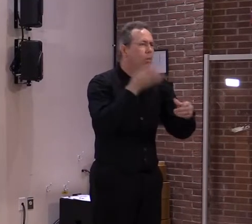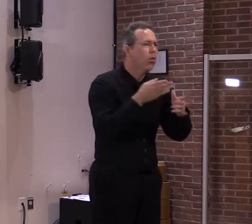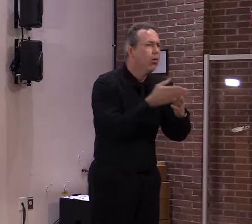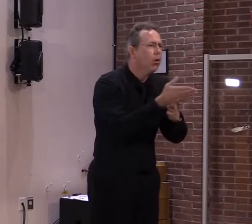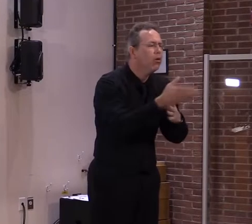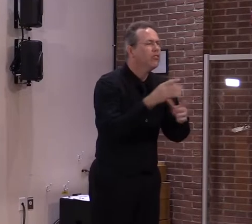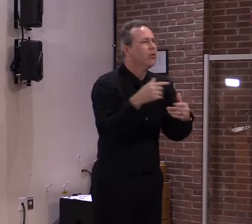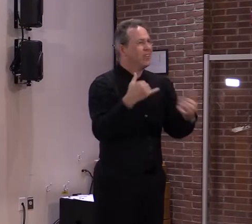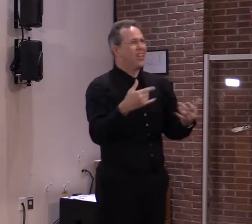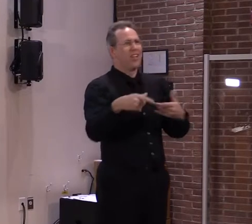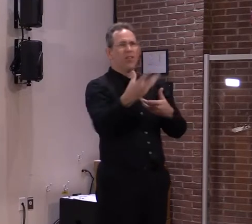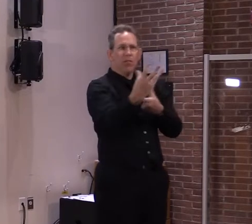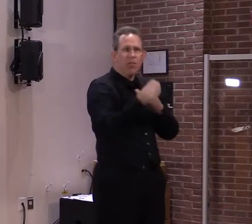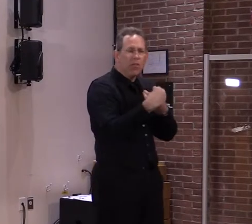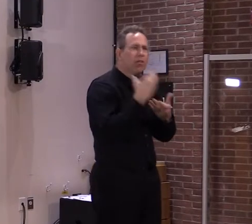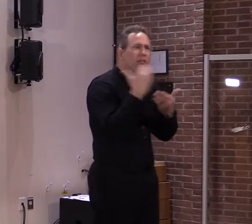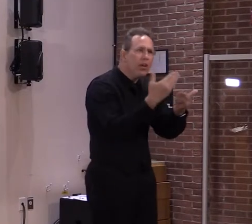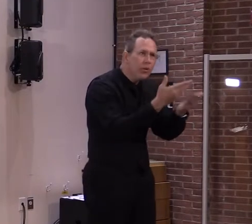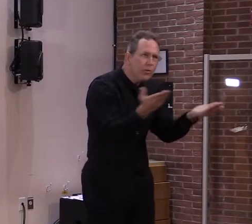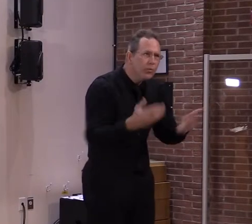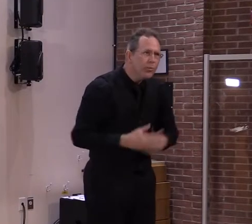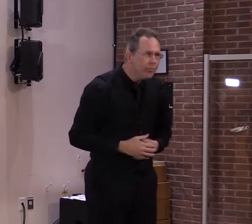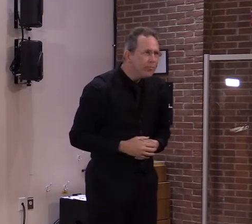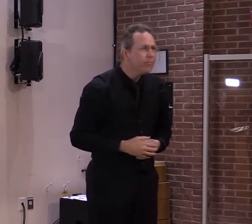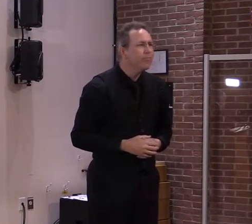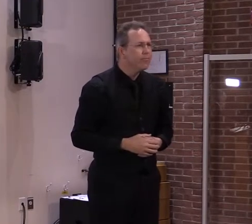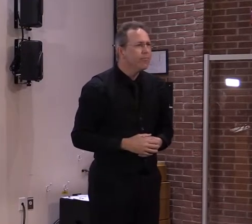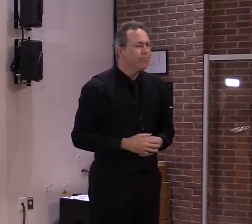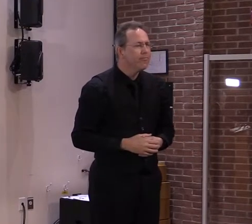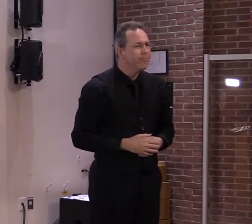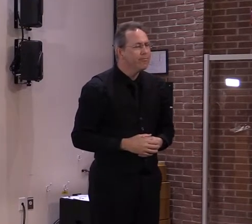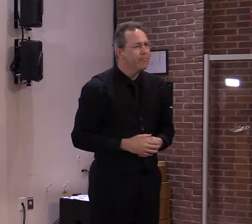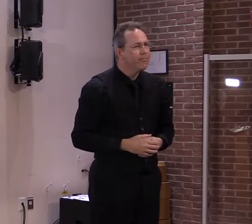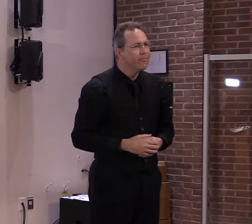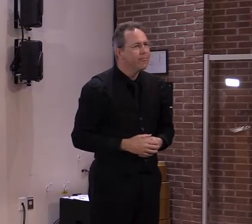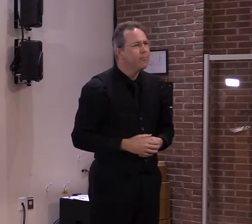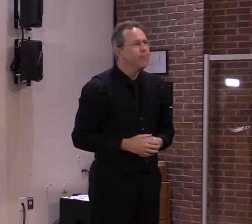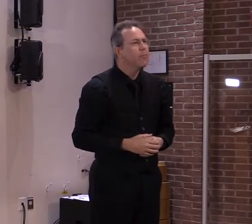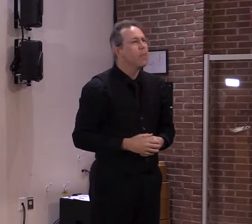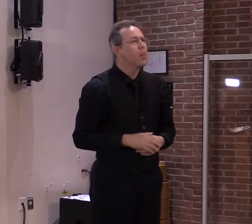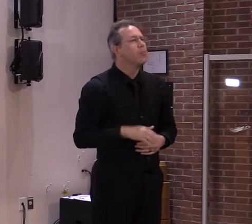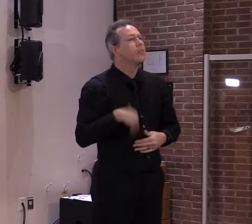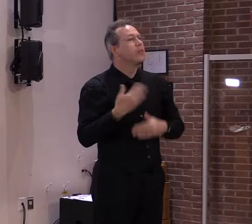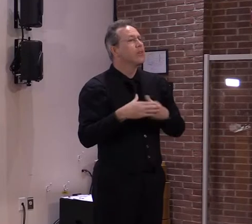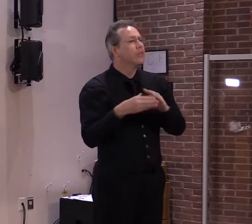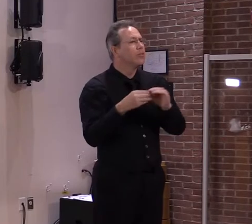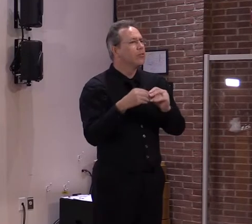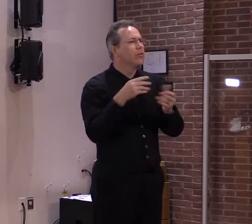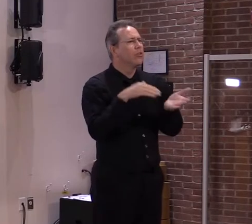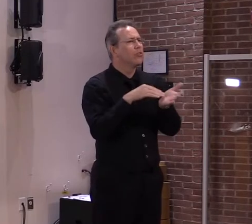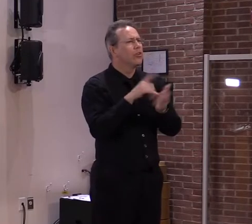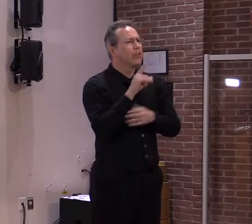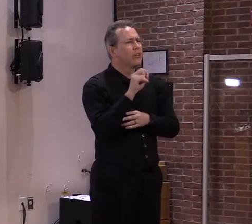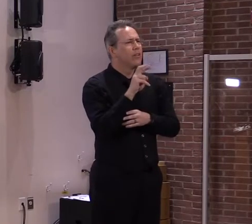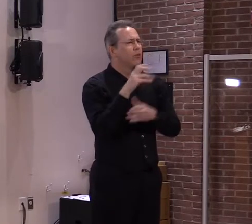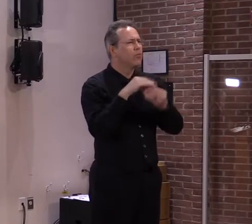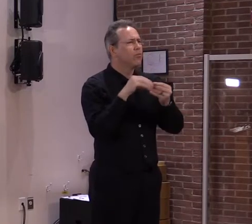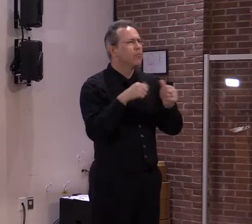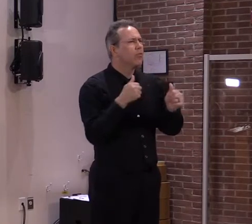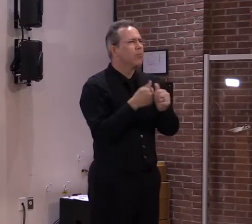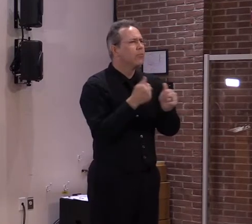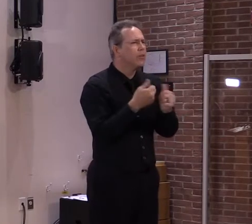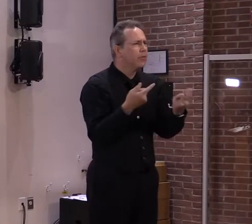program, we would not be as successful as we are. I'll now turn it over to Commissioner Levine for a health update.